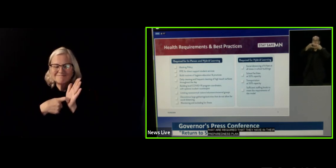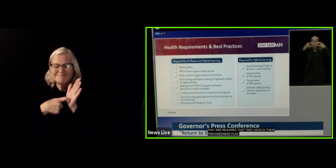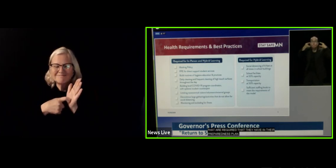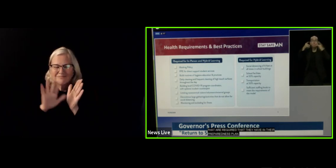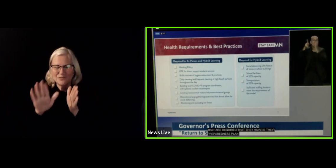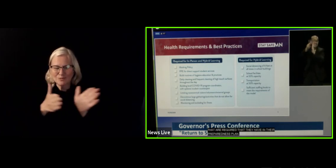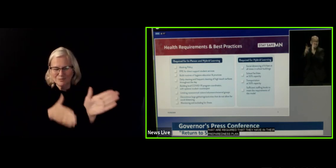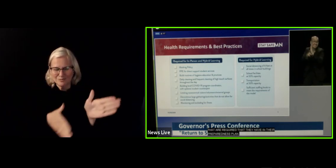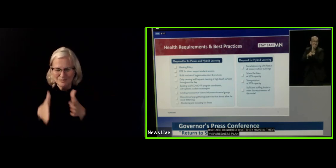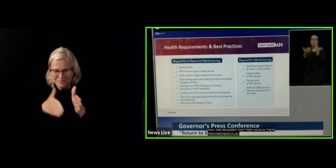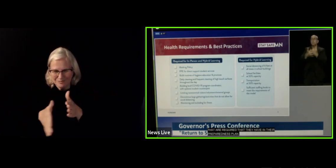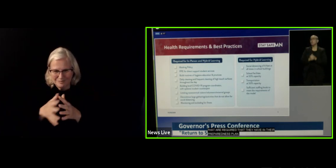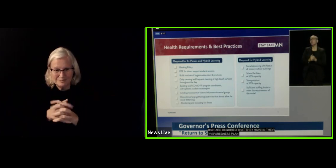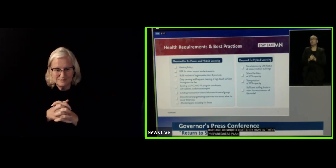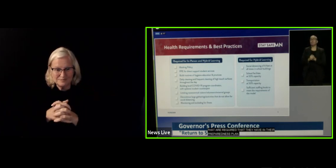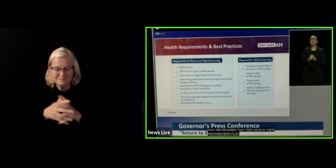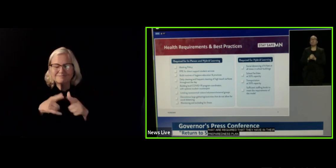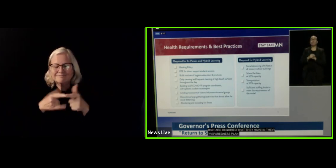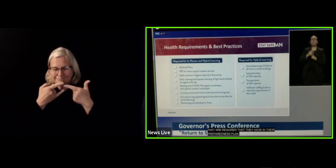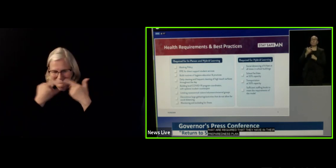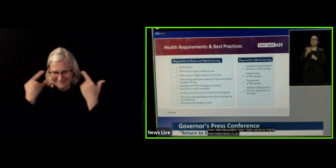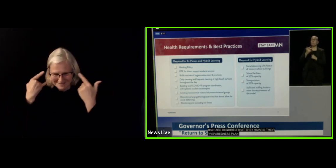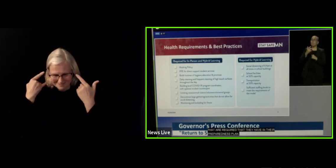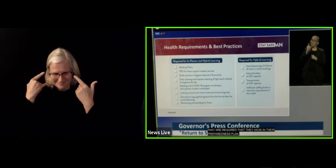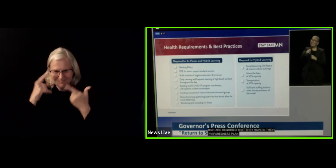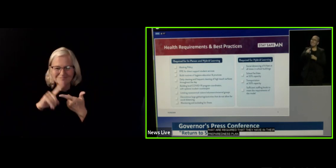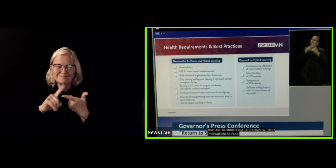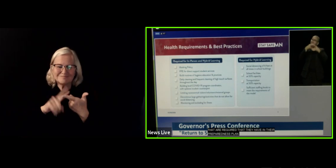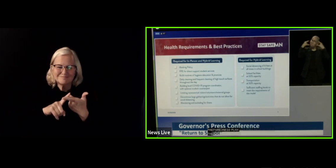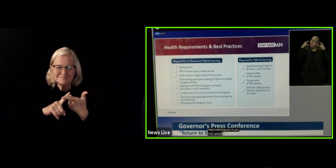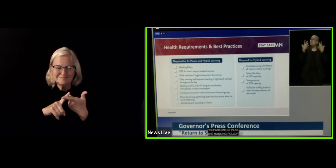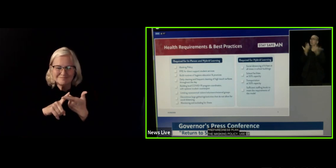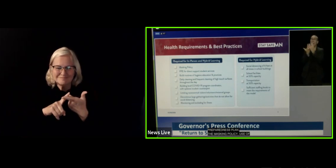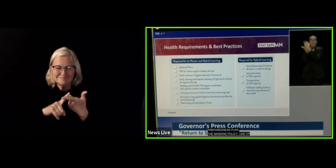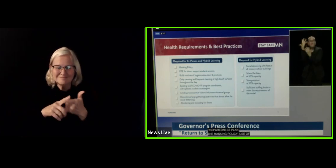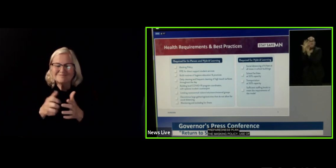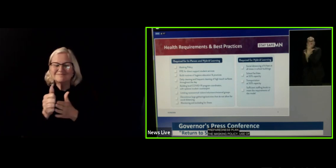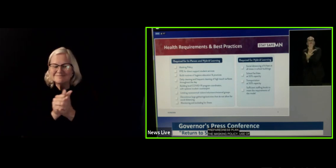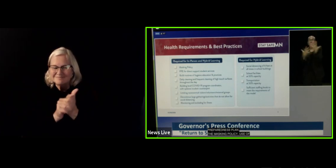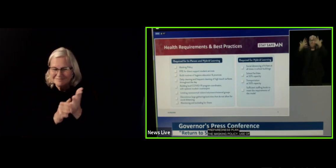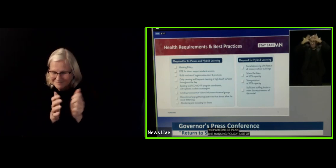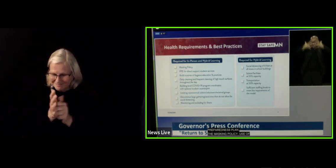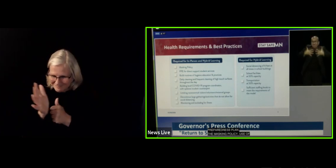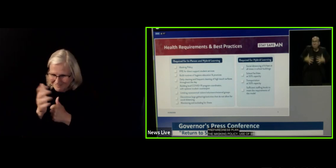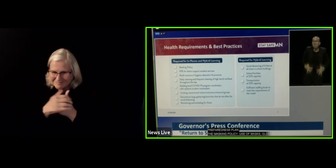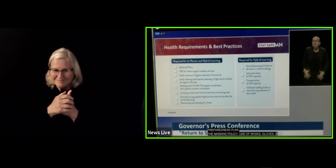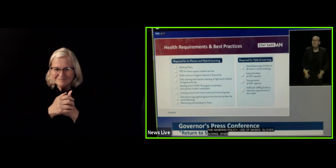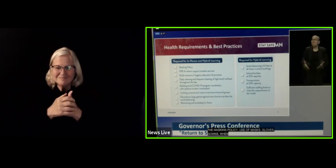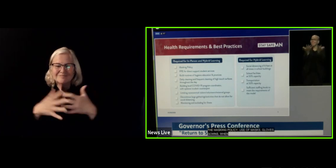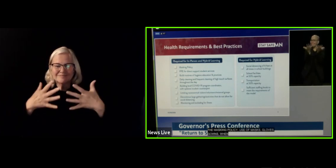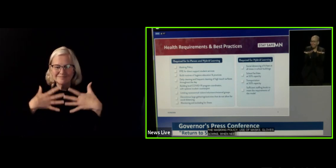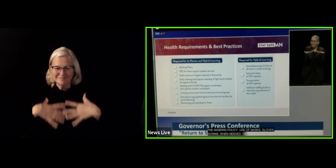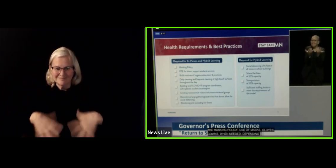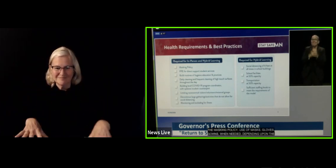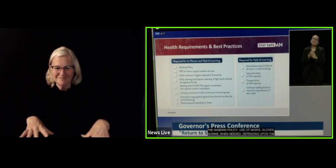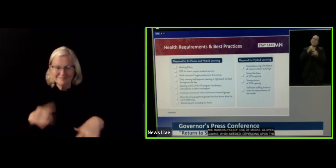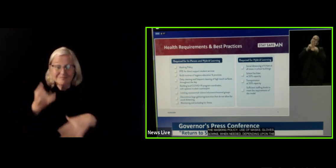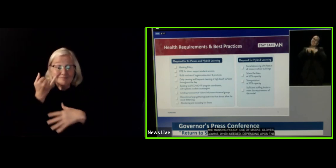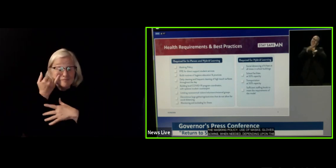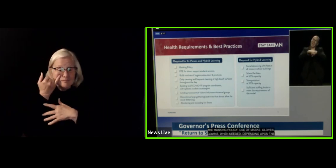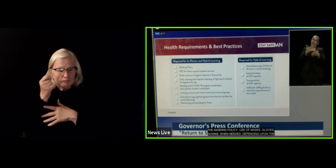of masks, gloves, gowns when needed, depending upon the type of interaction